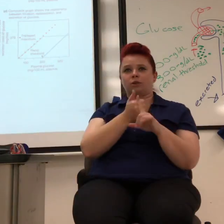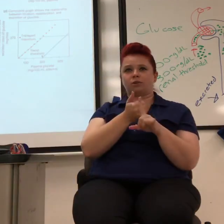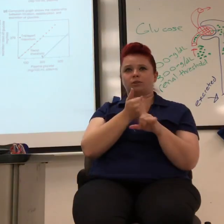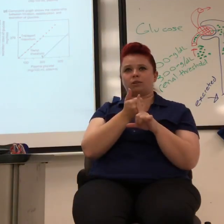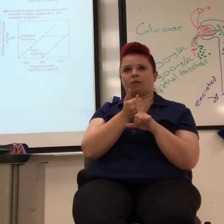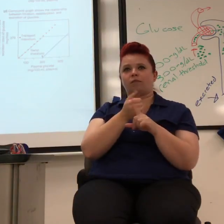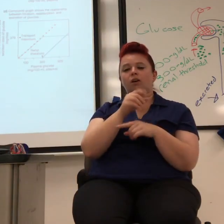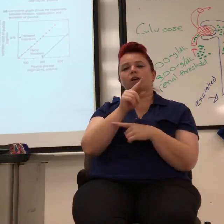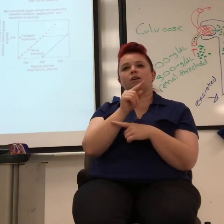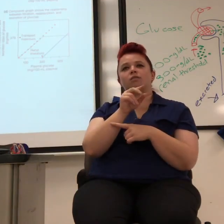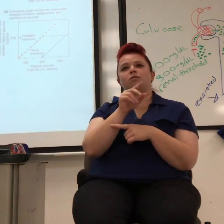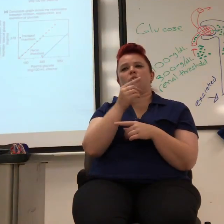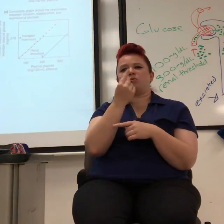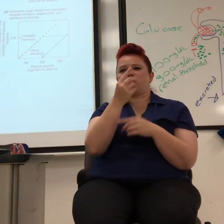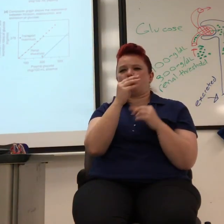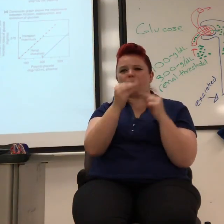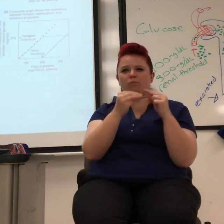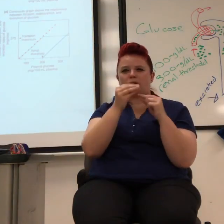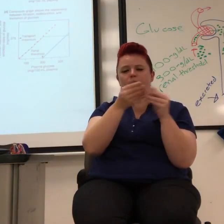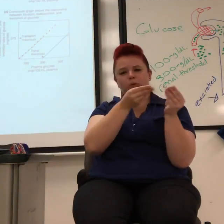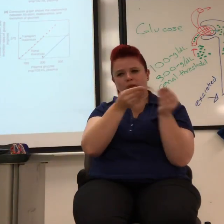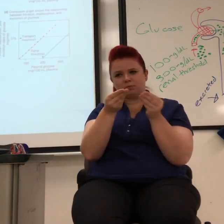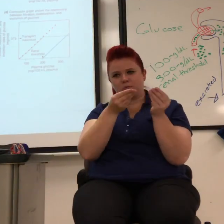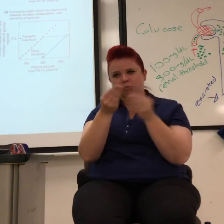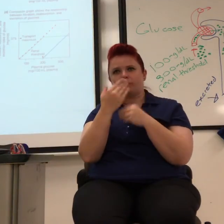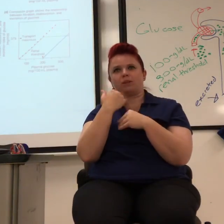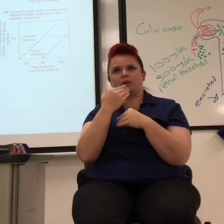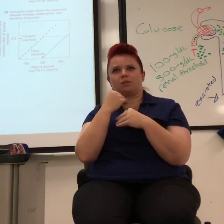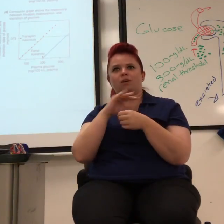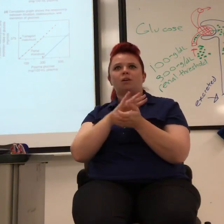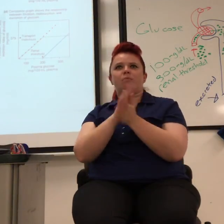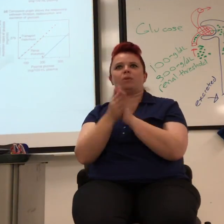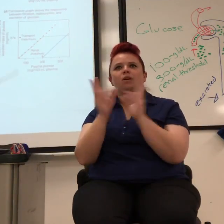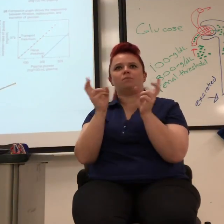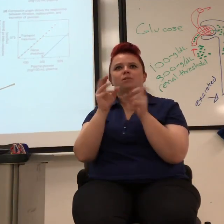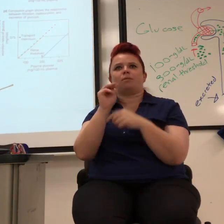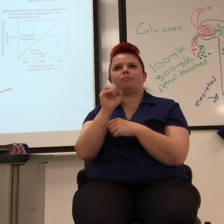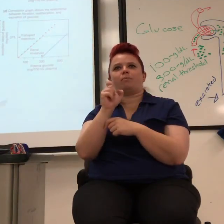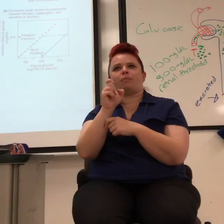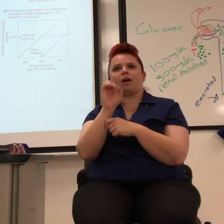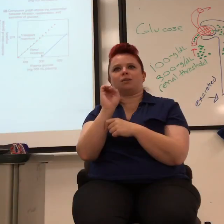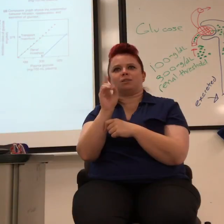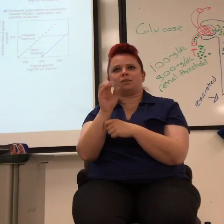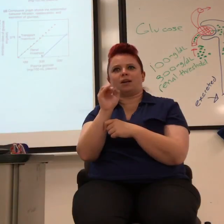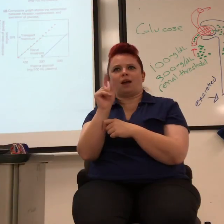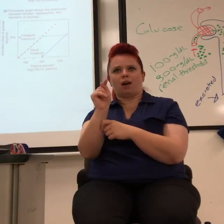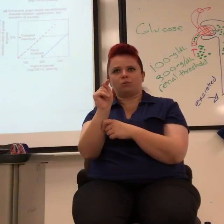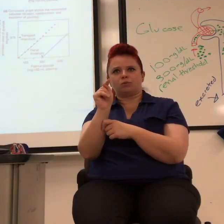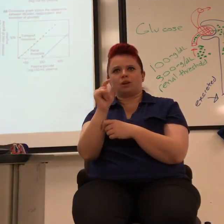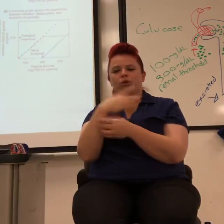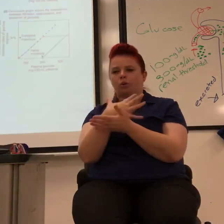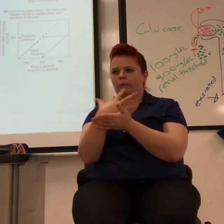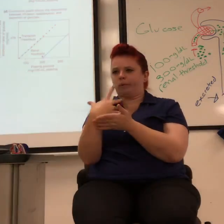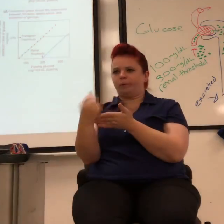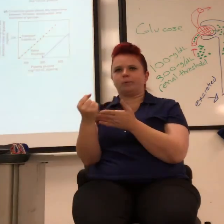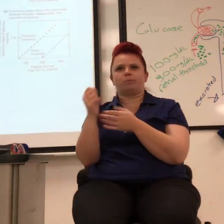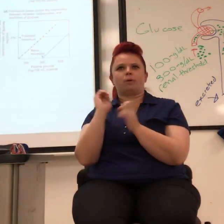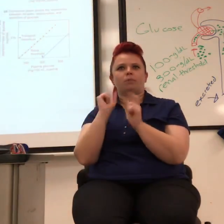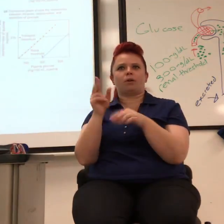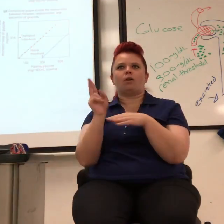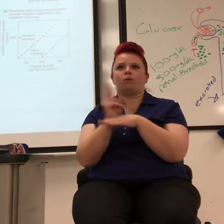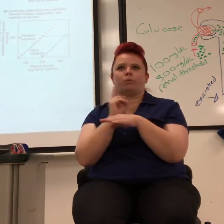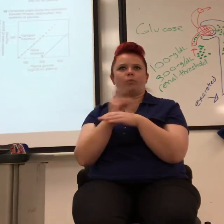molecule transporting the glucose that gets maxed out. You use them all up, and they're all working at their maximum